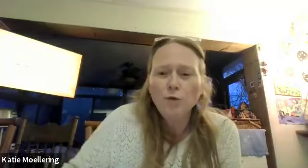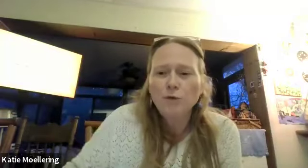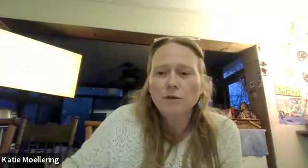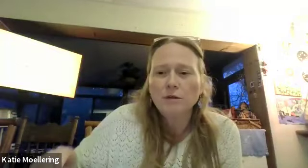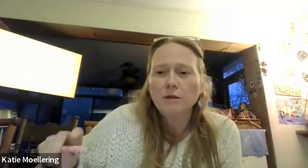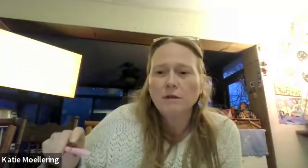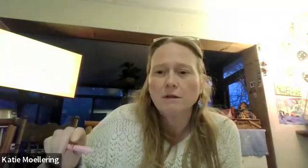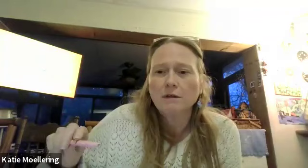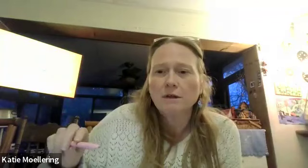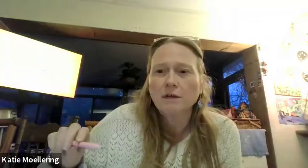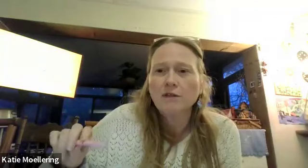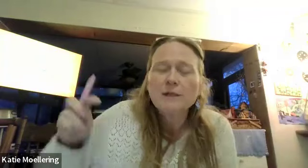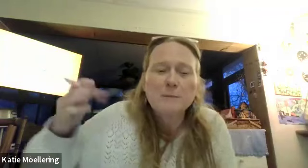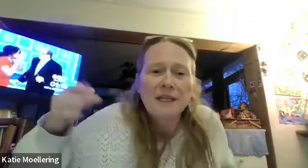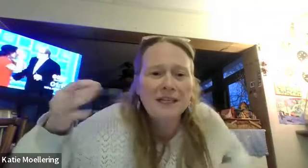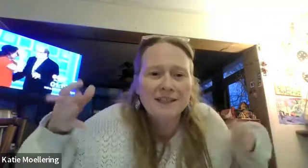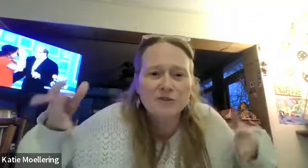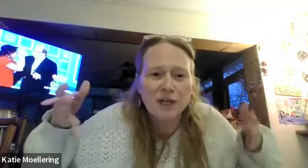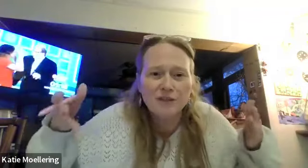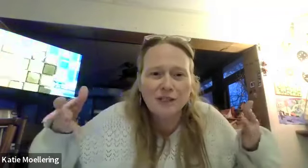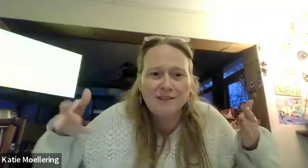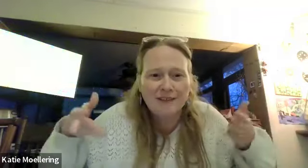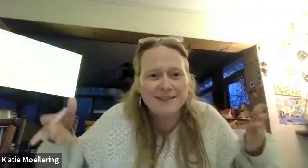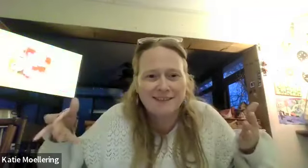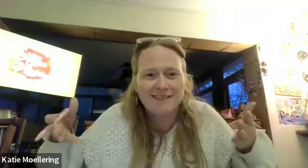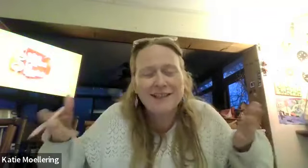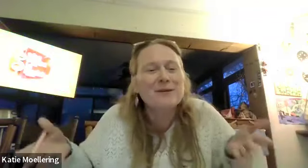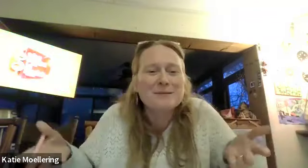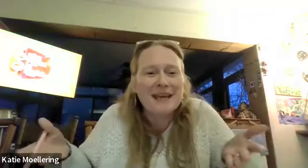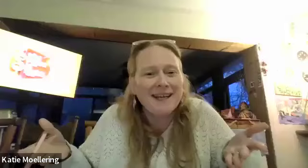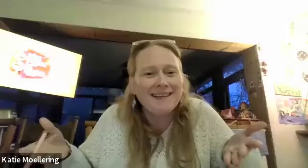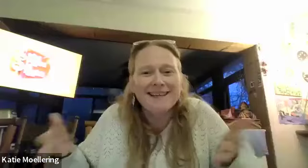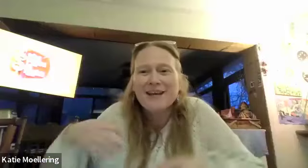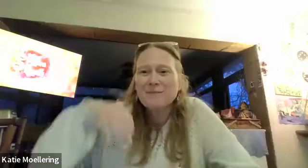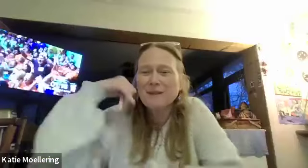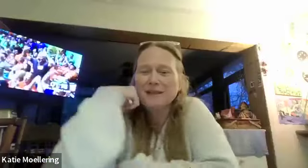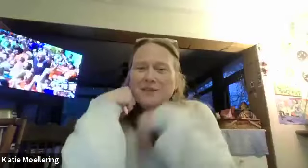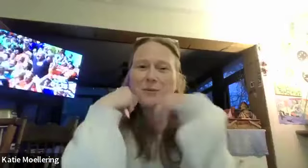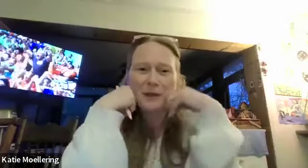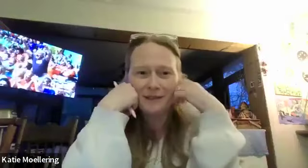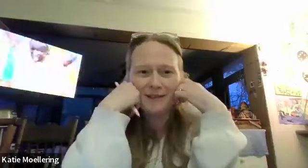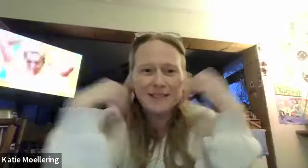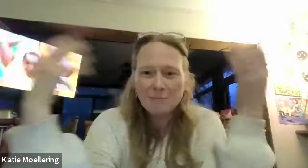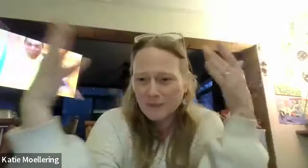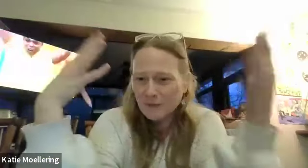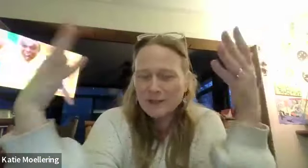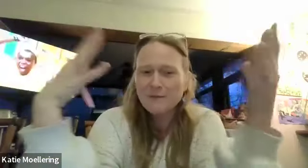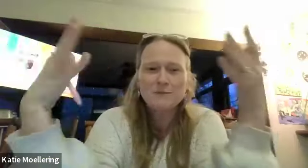you you're explaining an introductory lesson. You know what I'm saying? But like you wouldn't